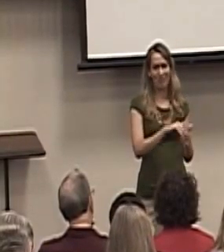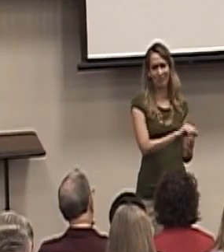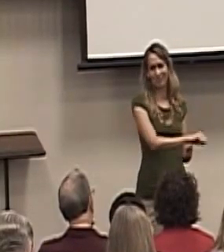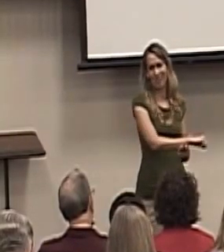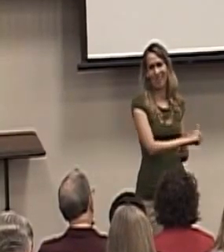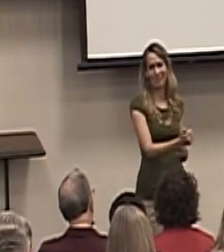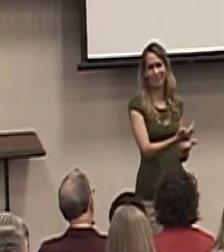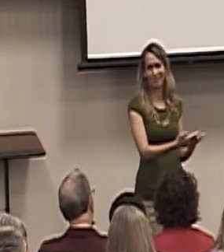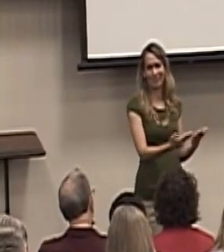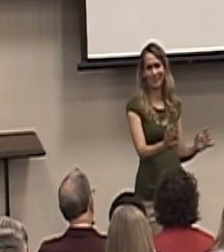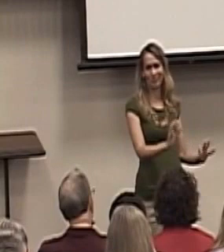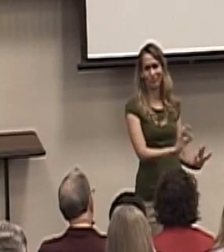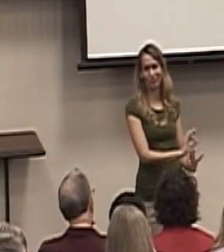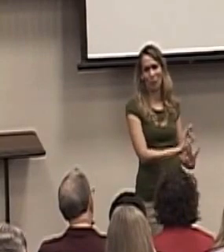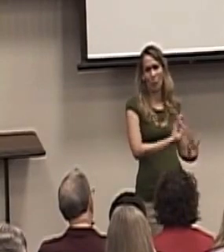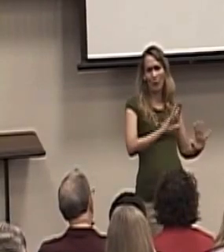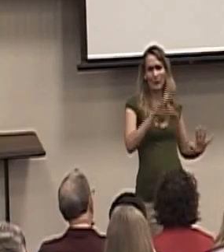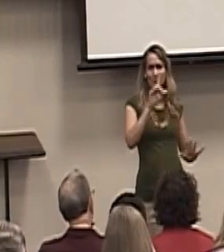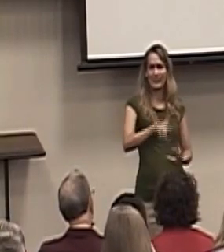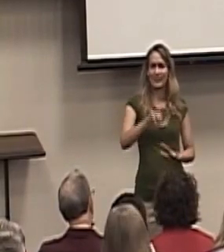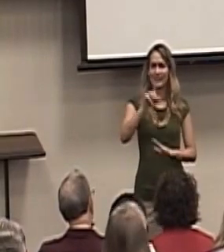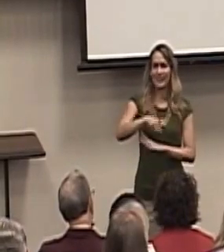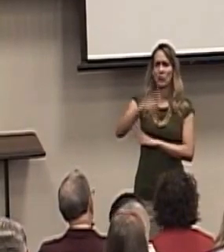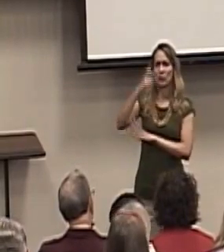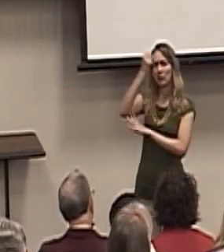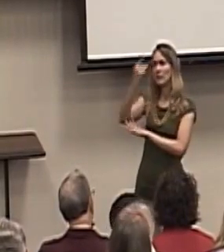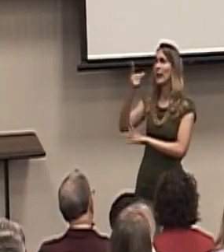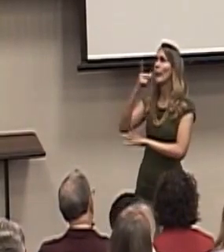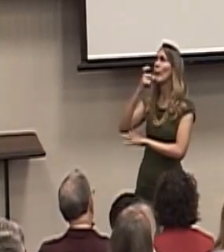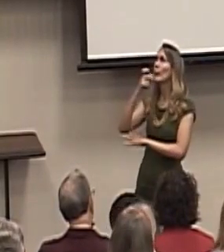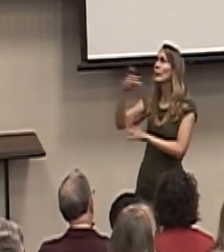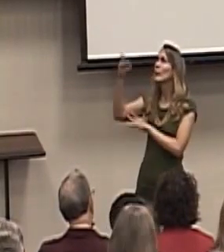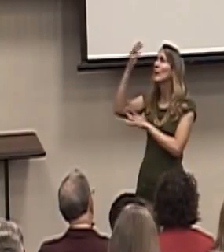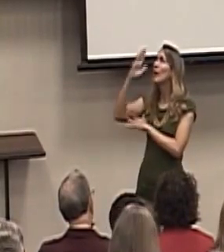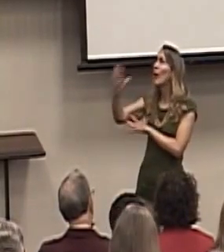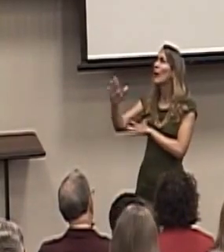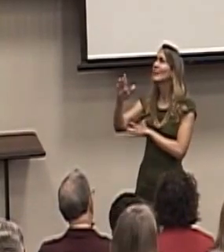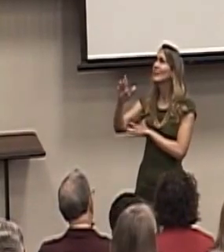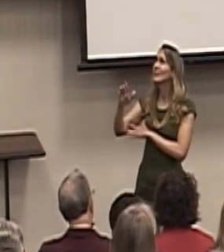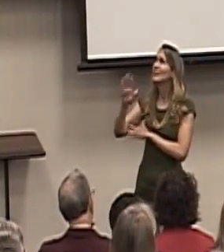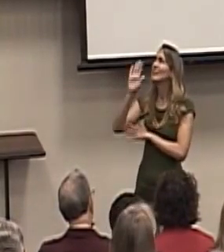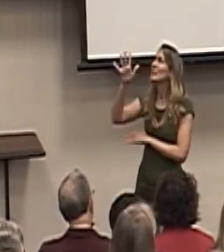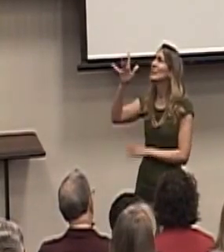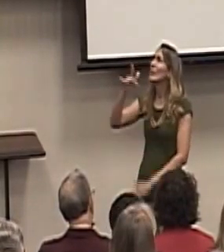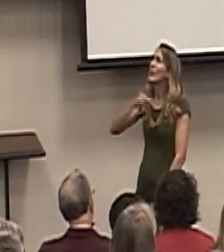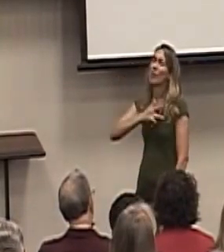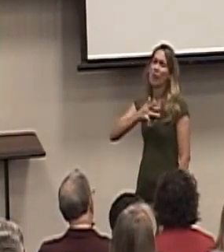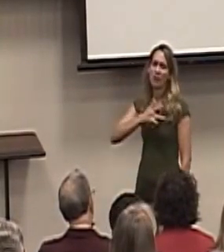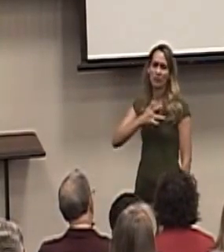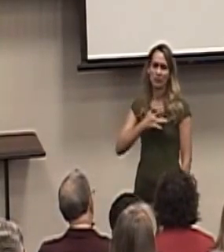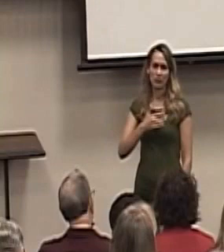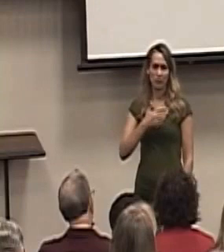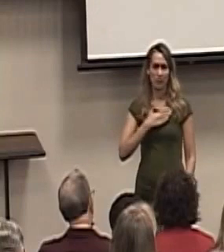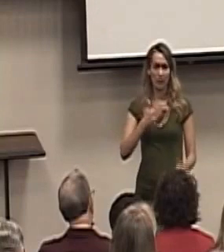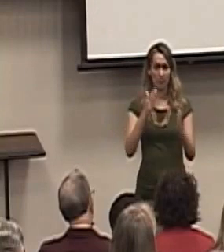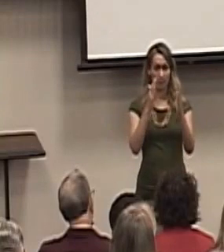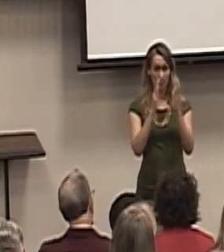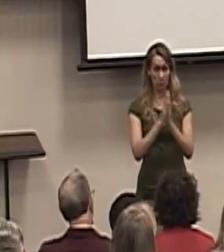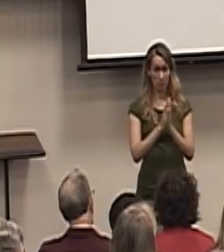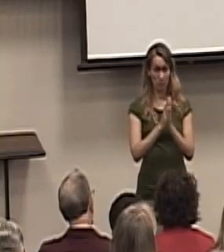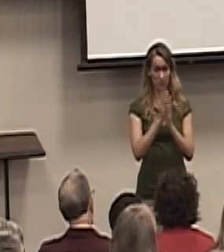Understanding who God is at his heart level. My prayer for you